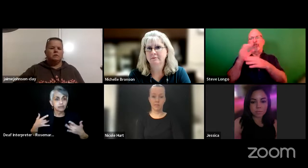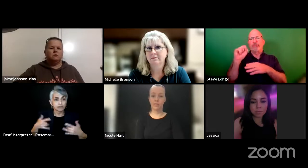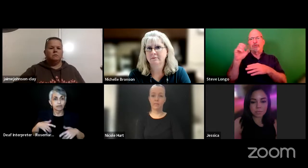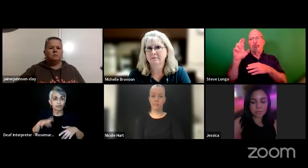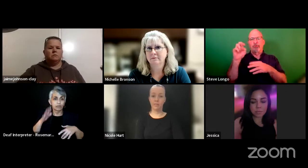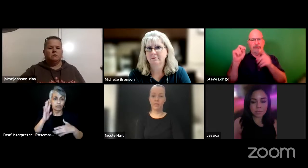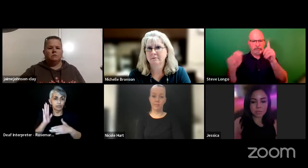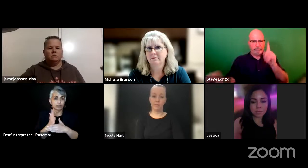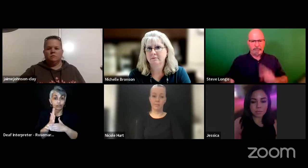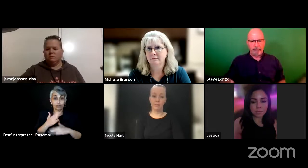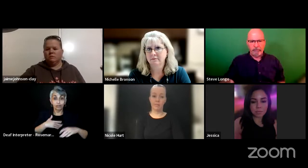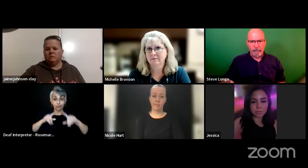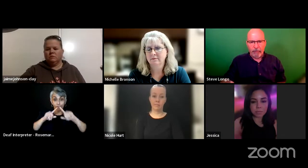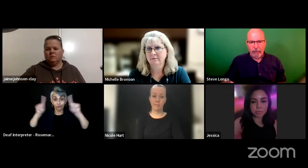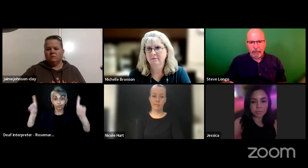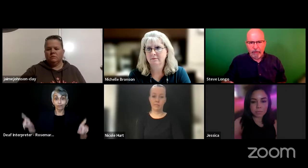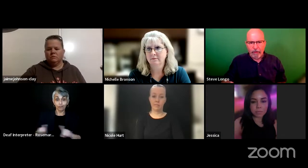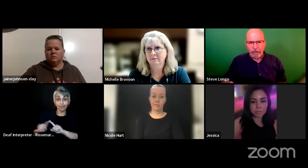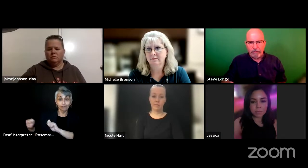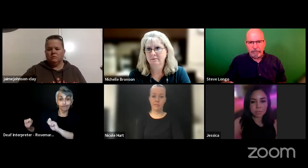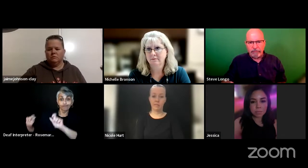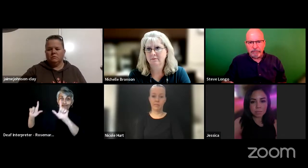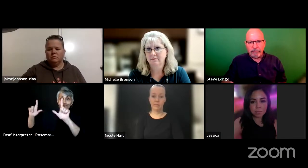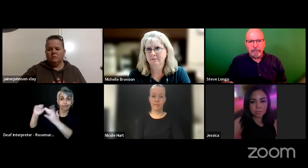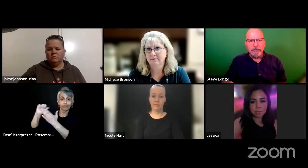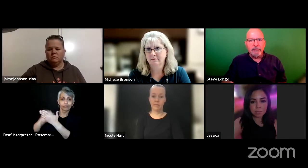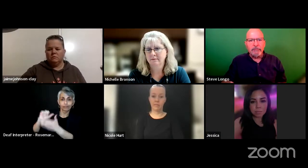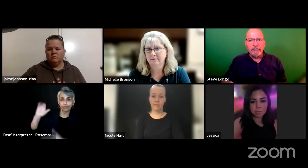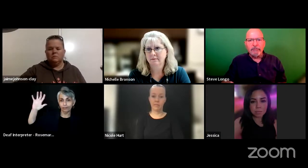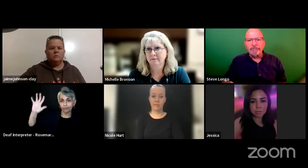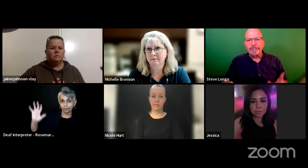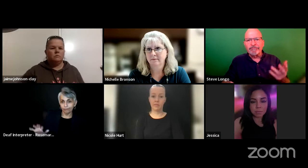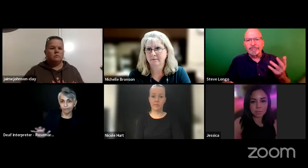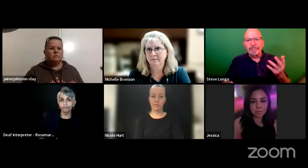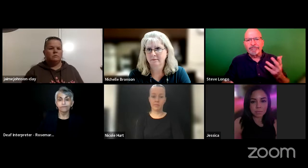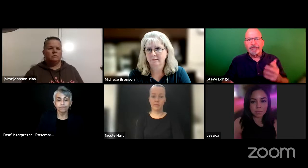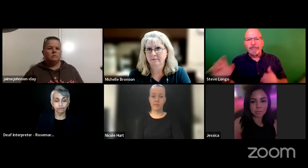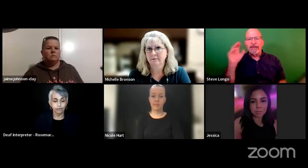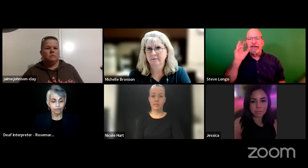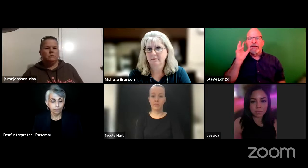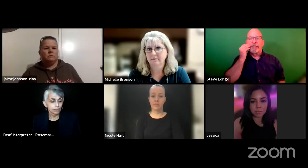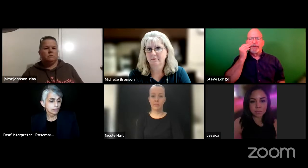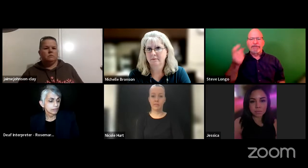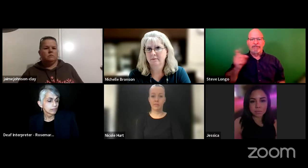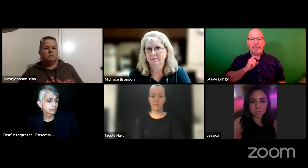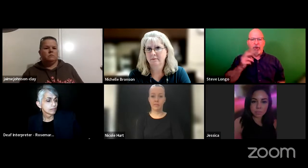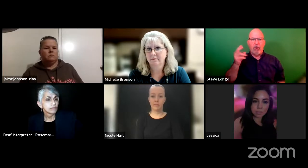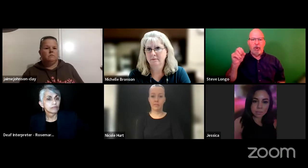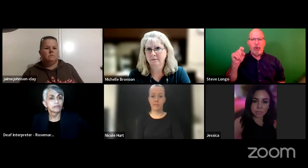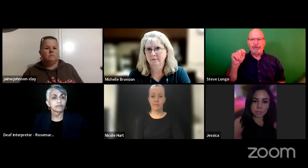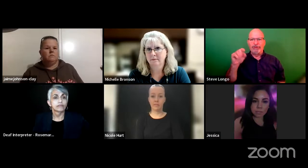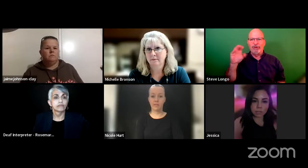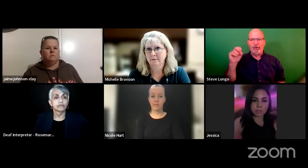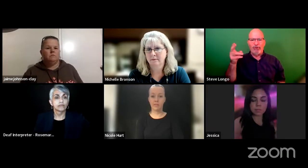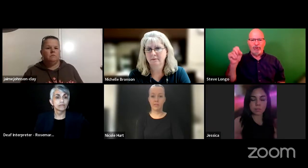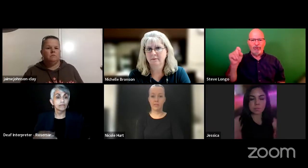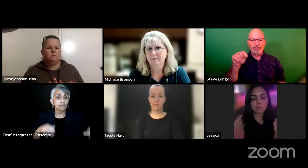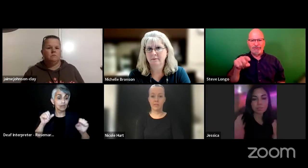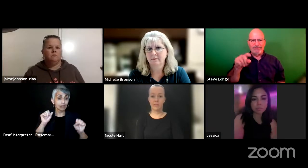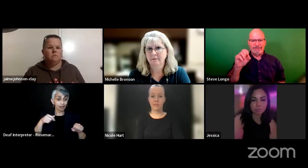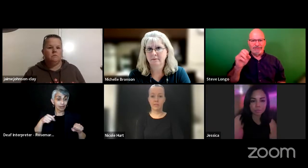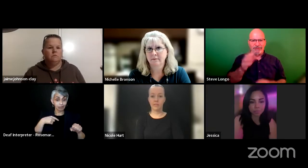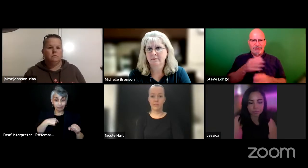terms of DHHSC. So give me just a moment and I will show the agenda on a shared screen as soon